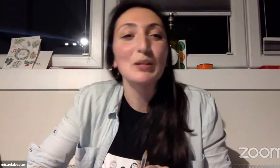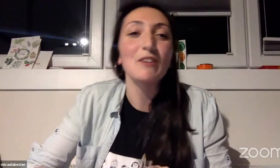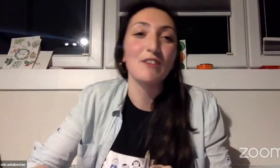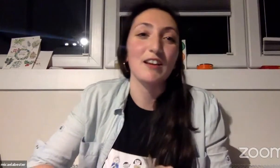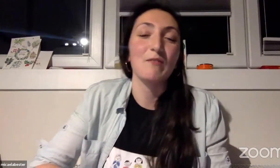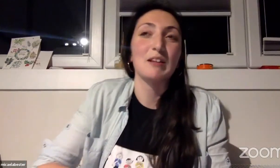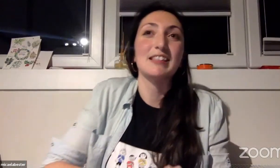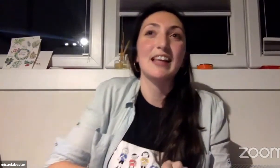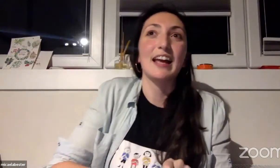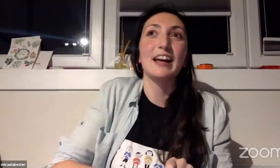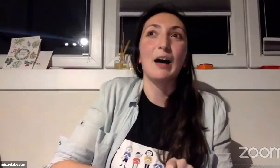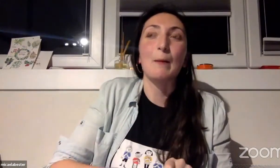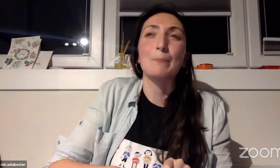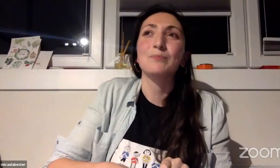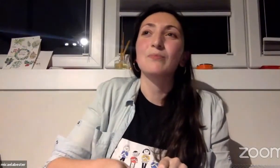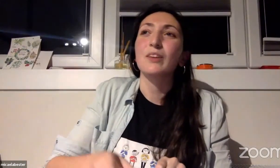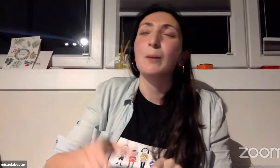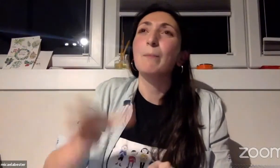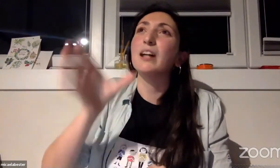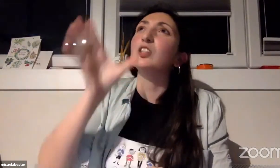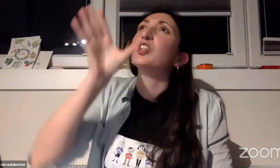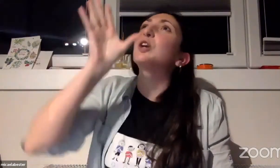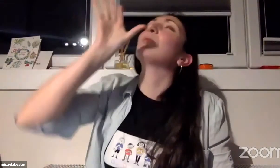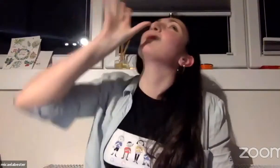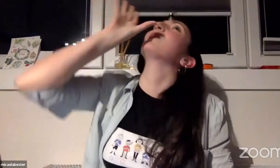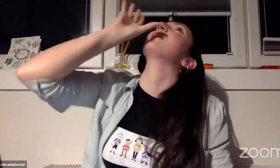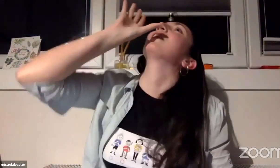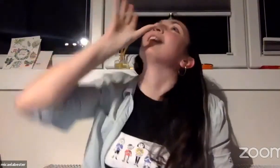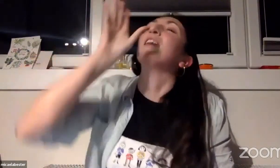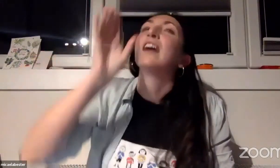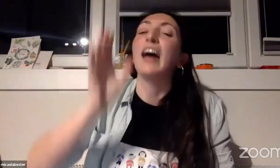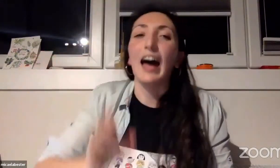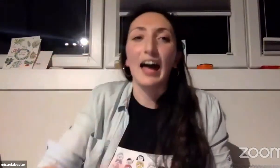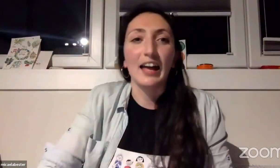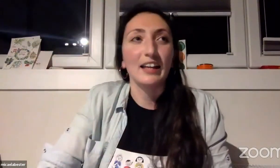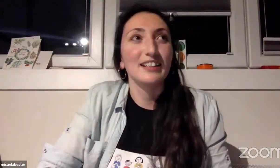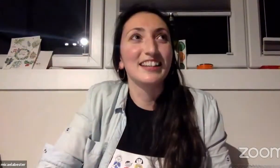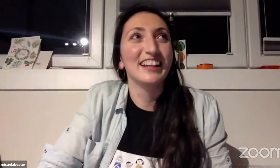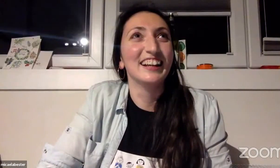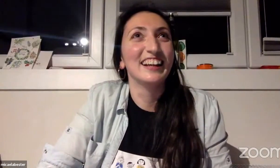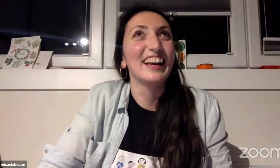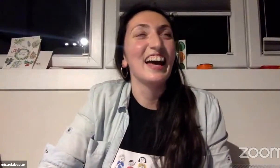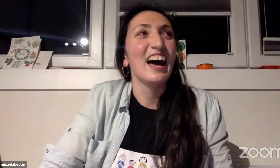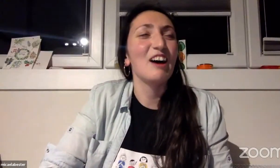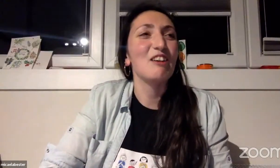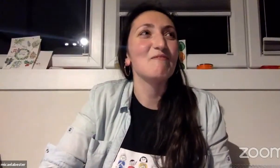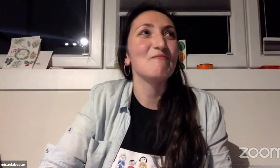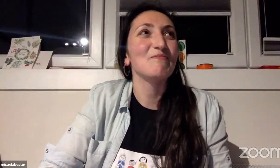there's some pretty funny ones, like Belgium and